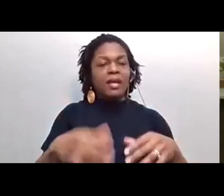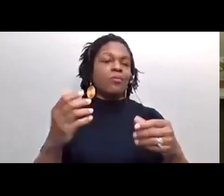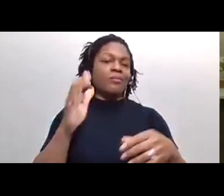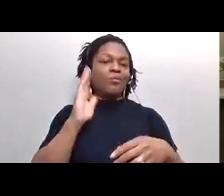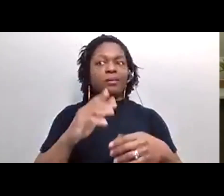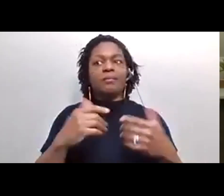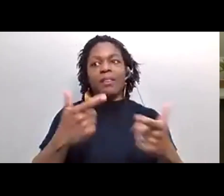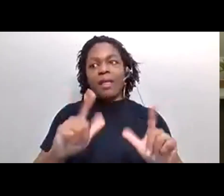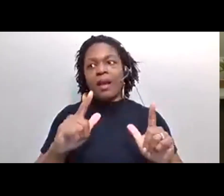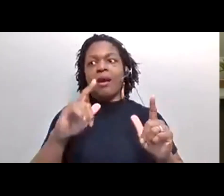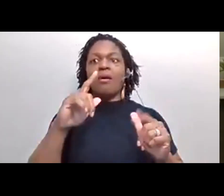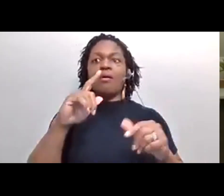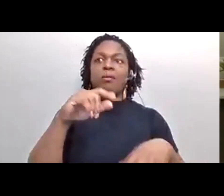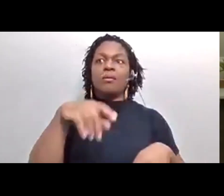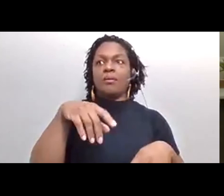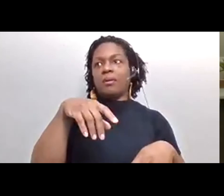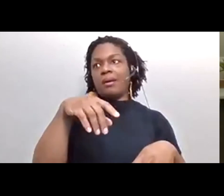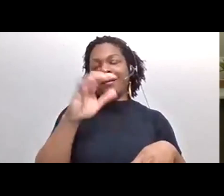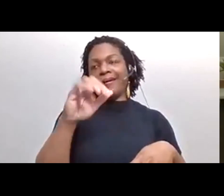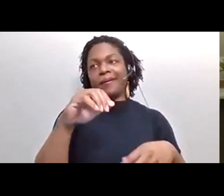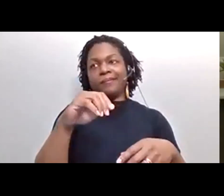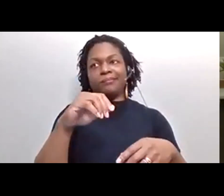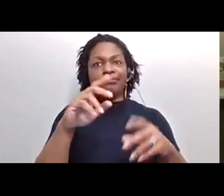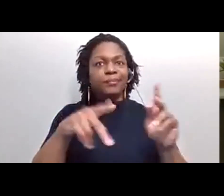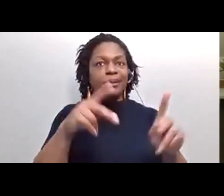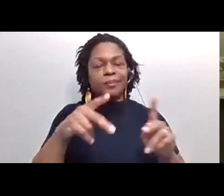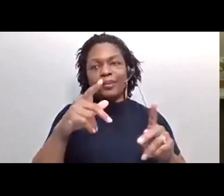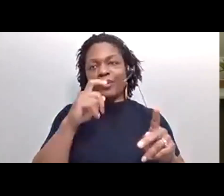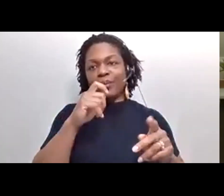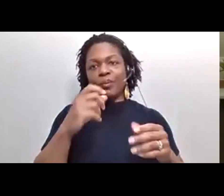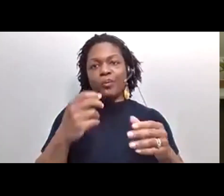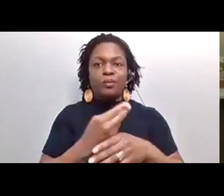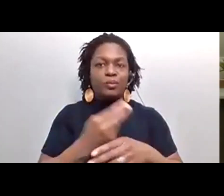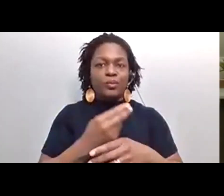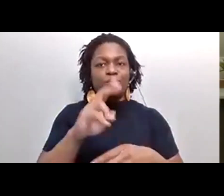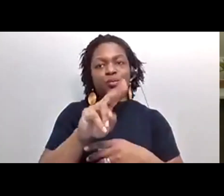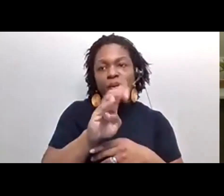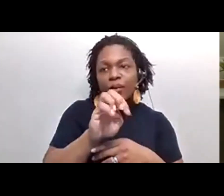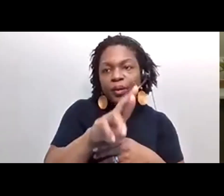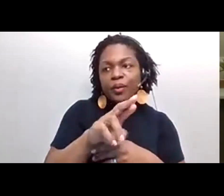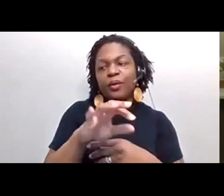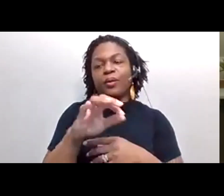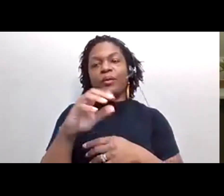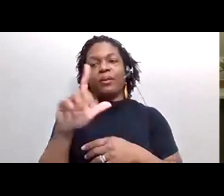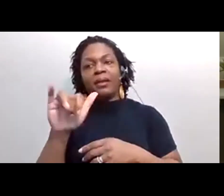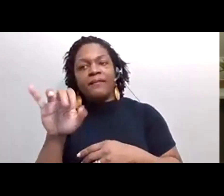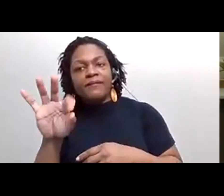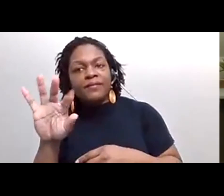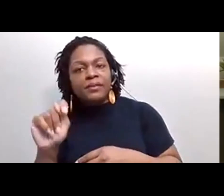provide non-emergency medical transport in the Medicaid system. This bill